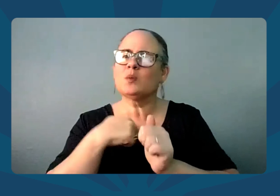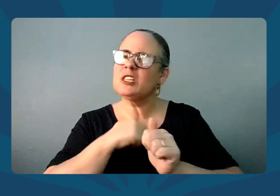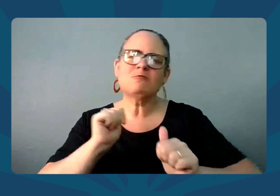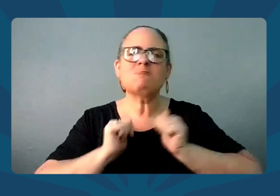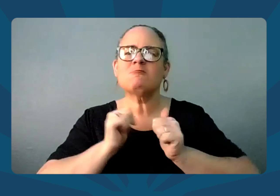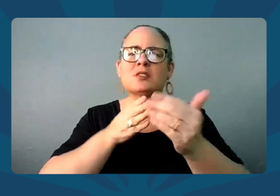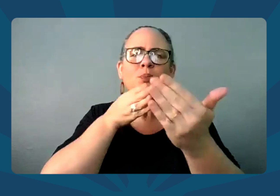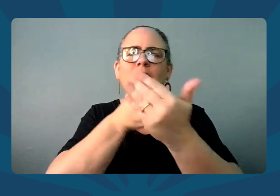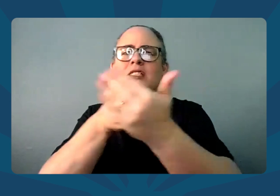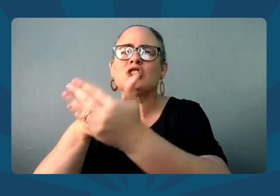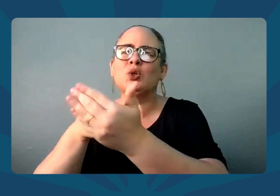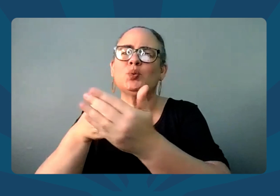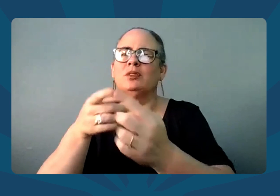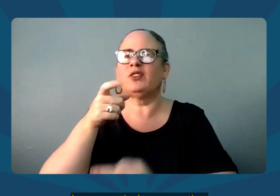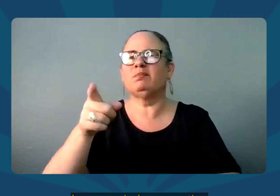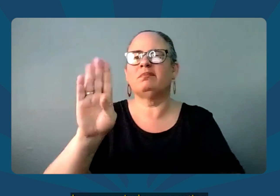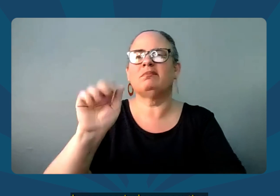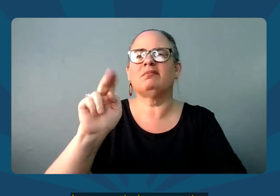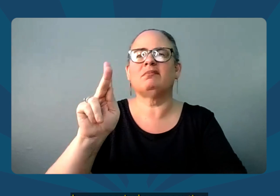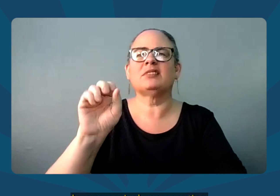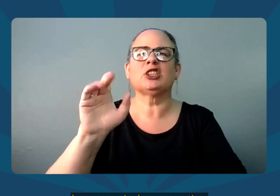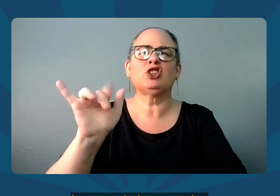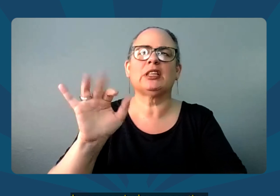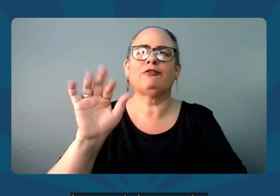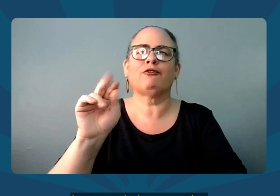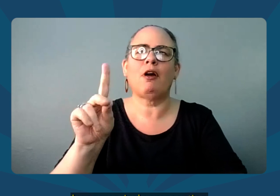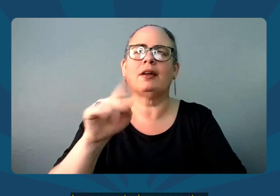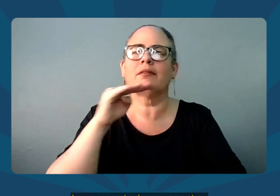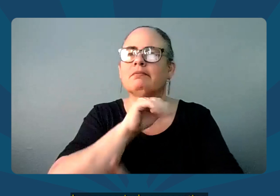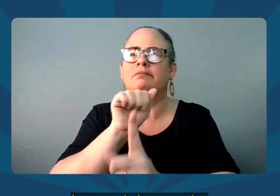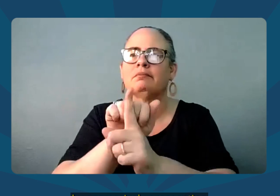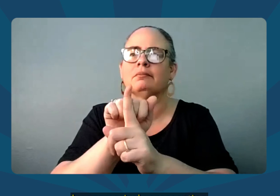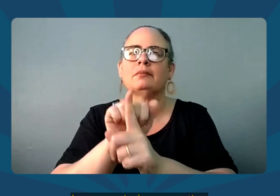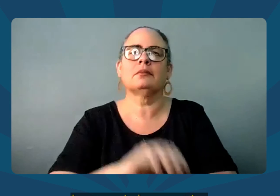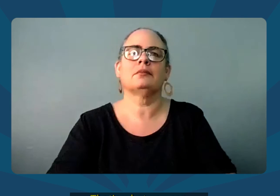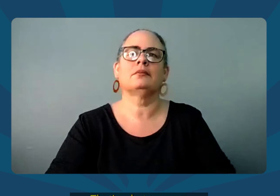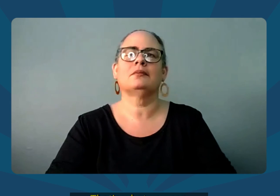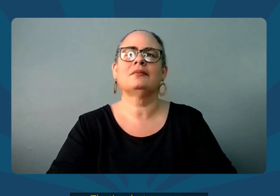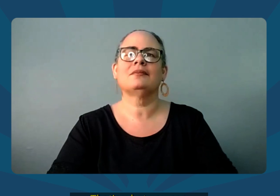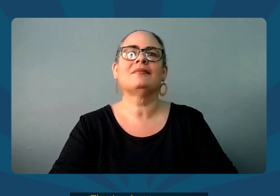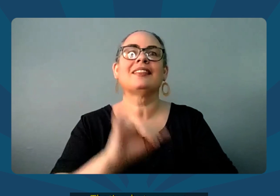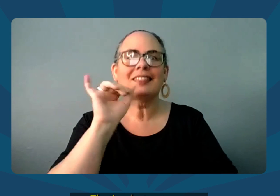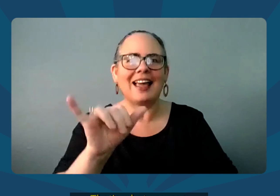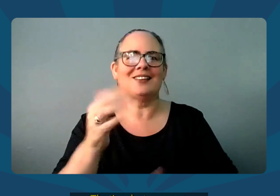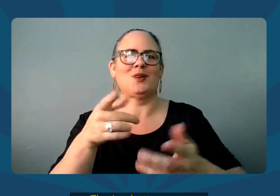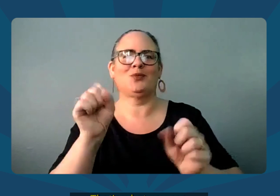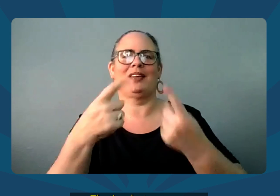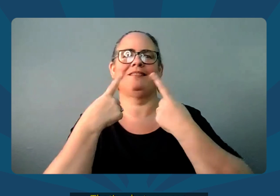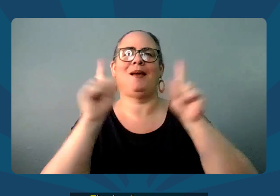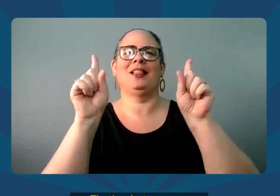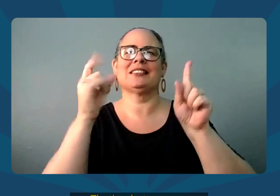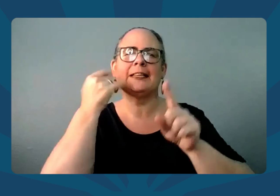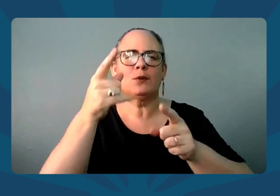We also protected vulnerable Arizonans by aggressively prosecuting securities fraud. That's what you can